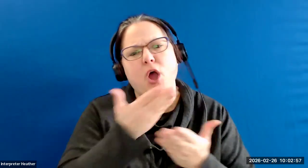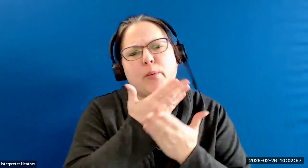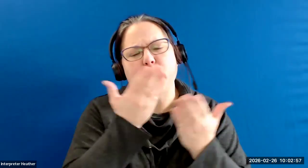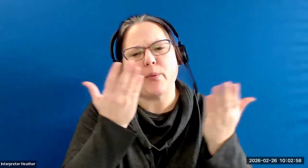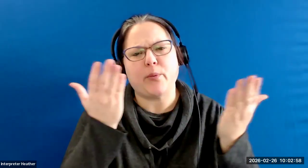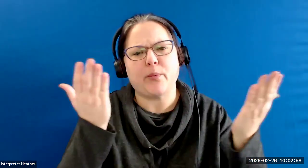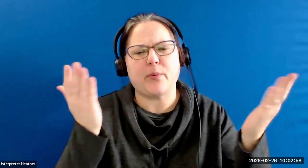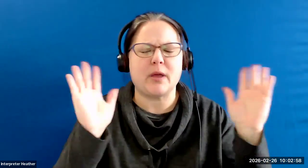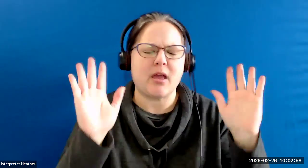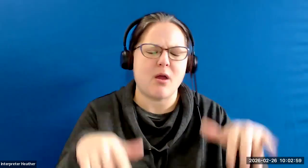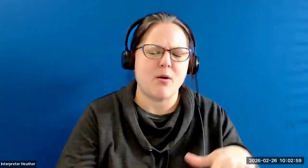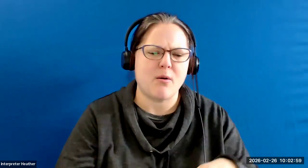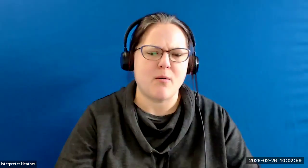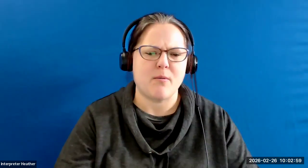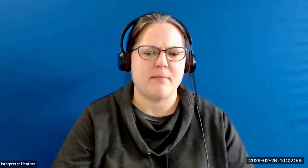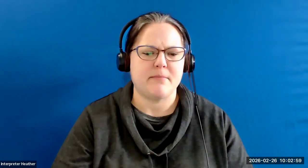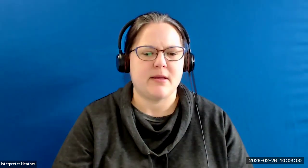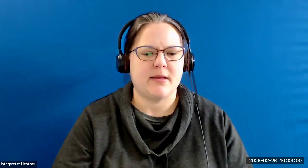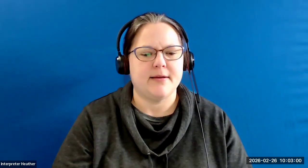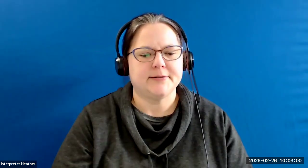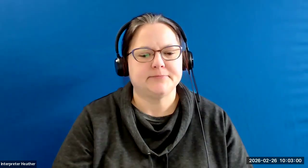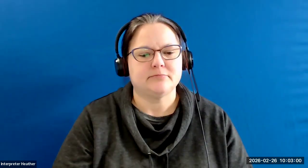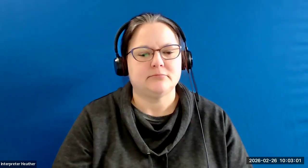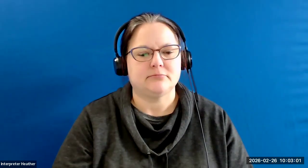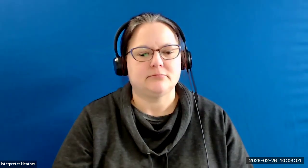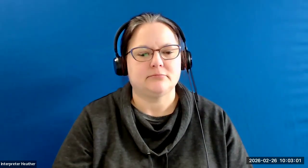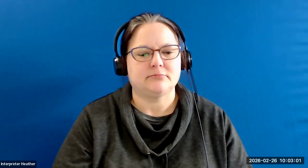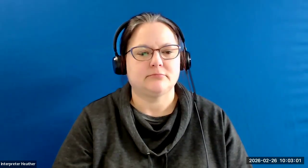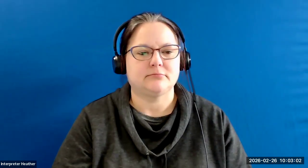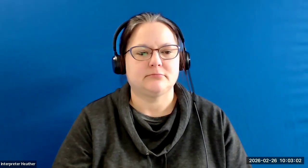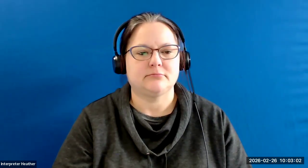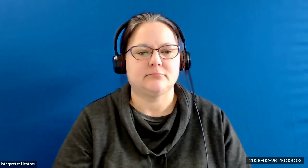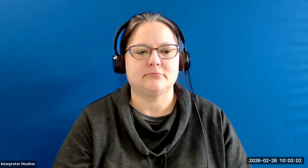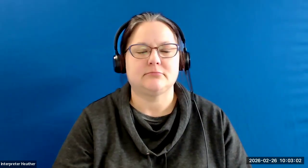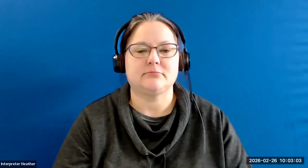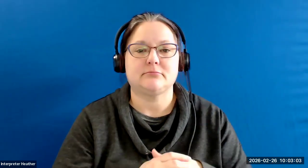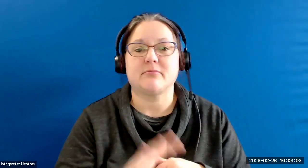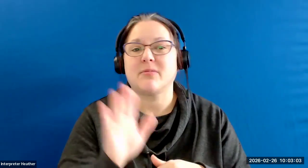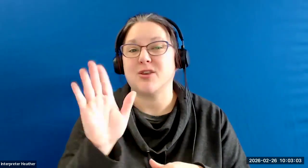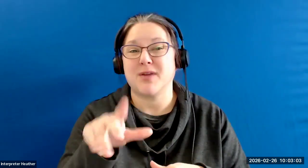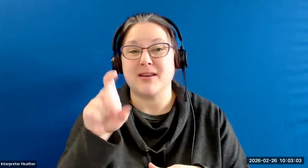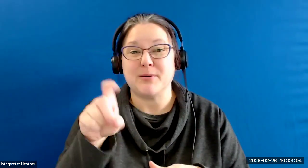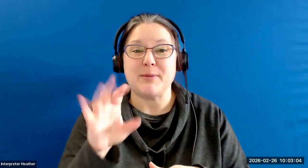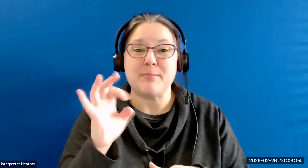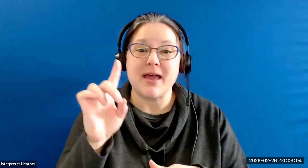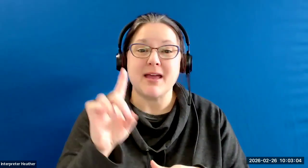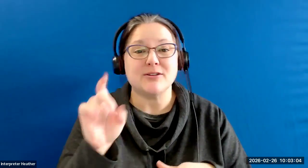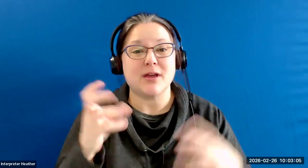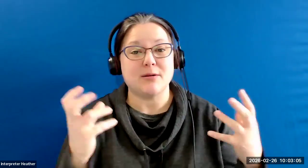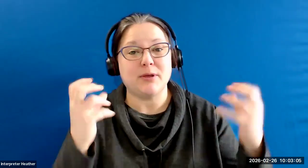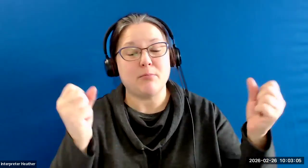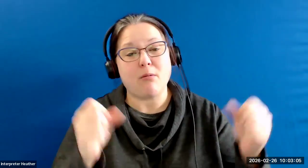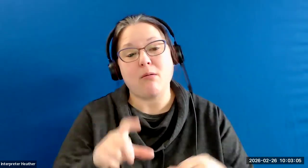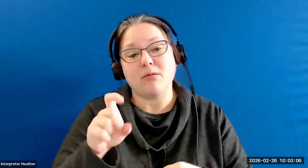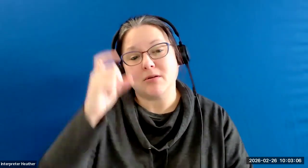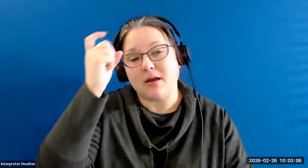fears. My, oh my, eh, eh, eh. You gotta be bad, you gotta